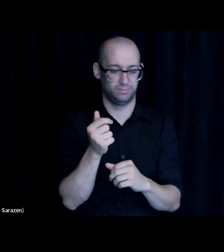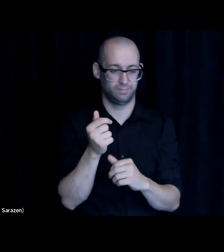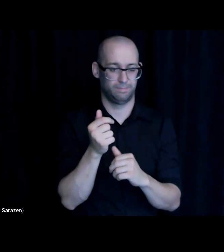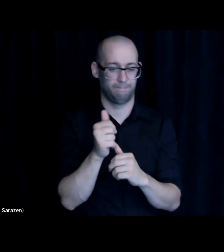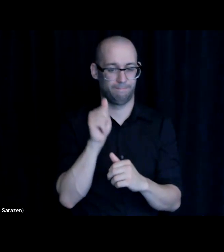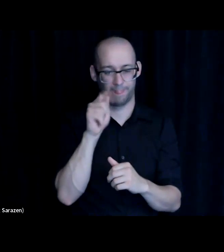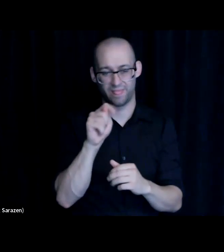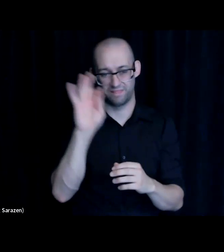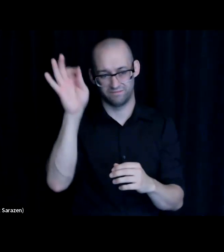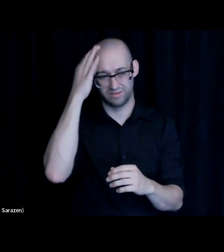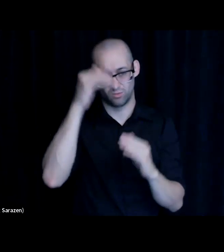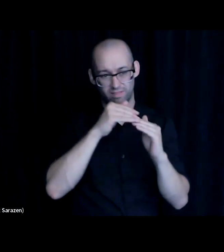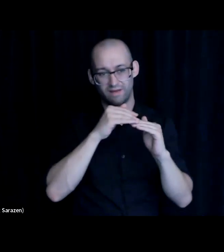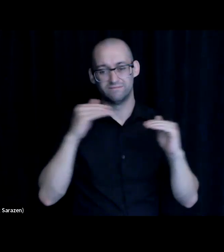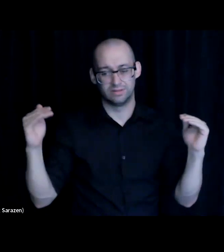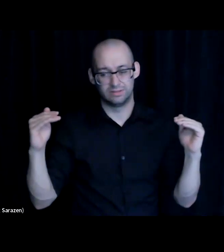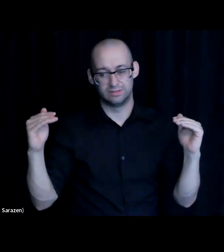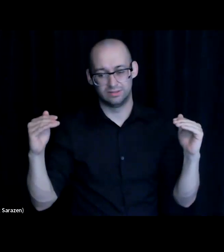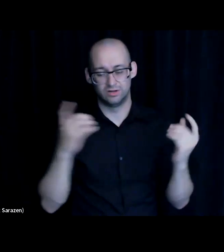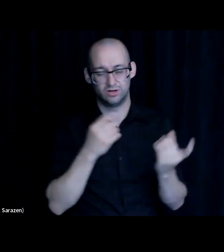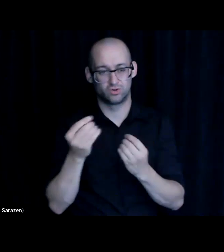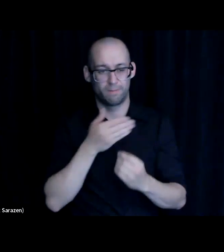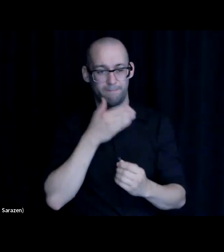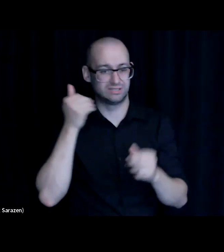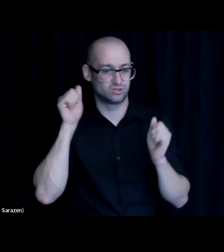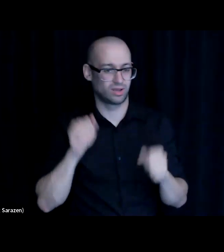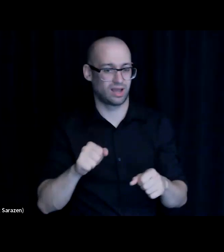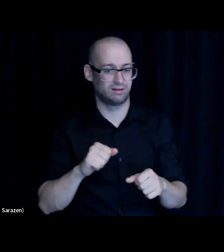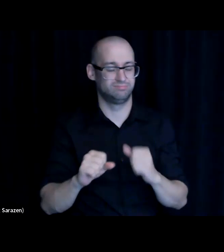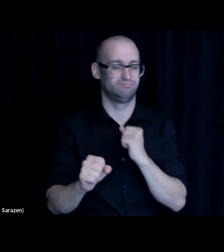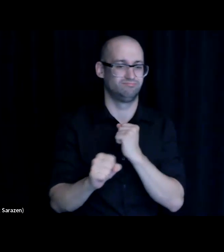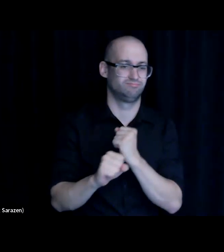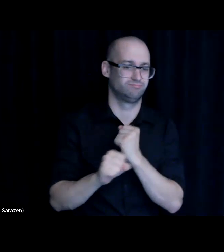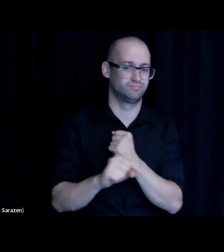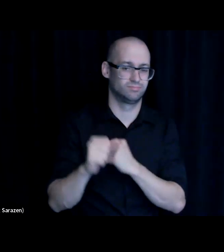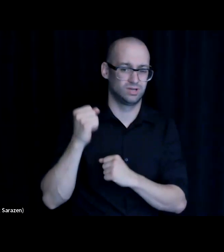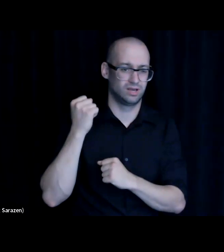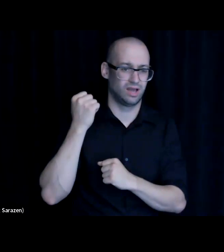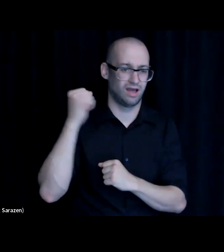At the federal level, doing the best we can to advocate that E-rate is